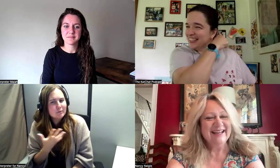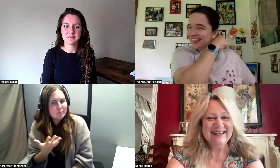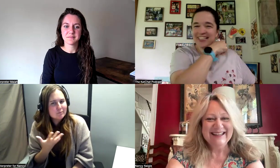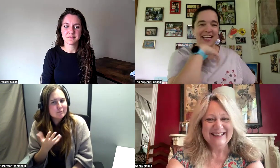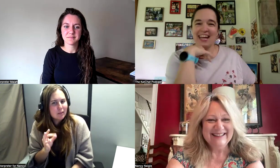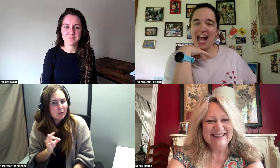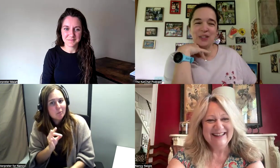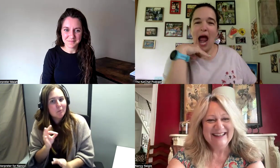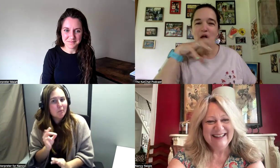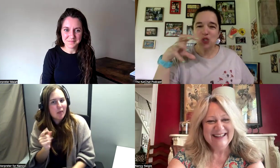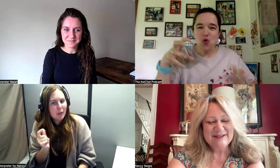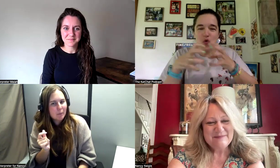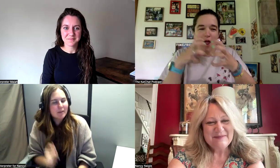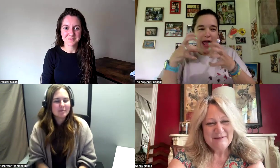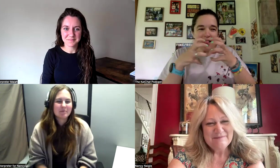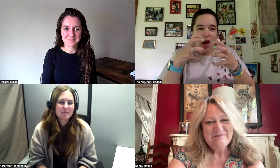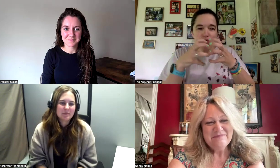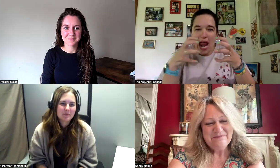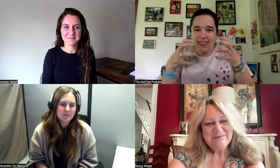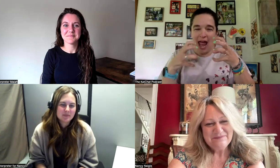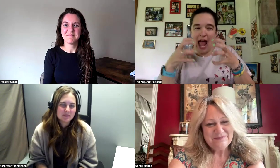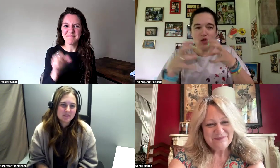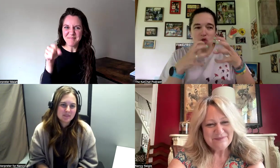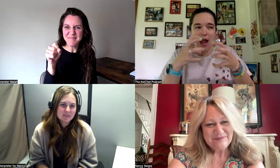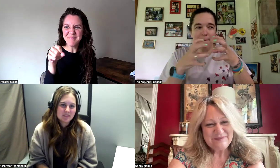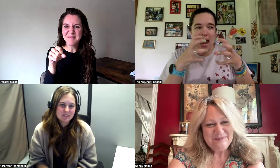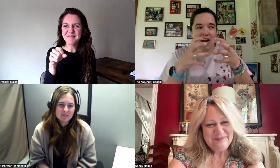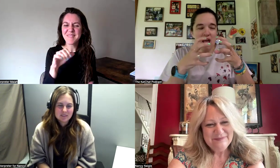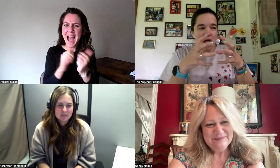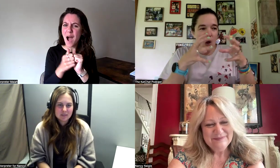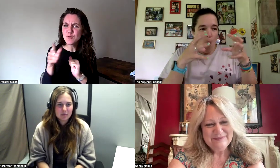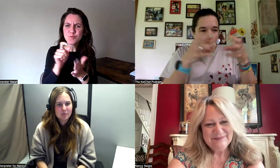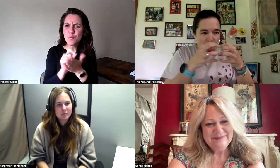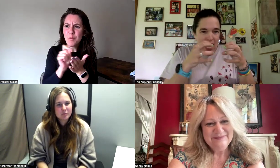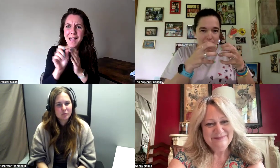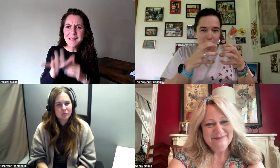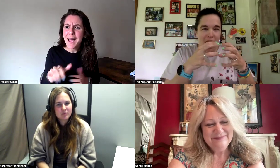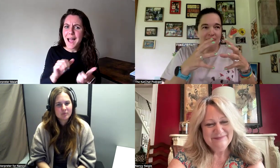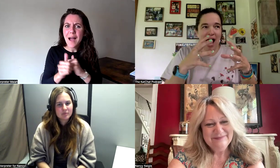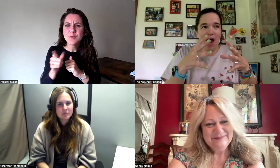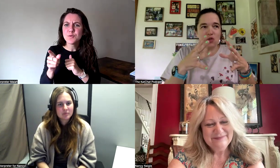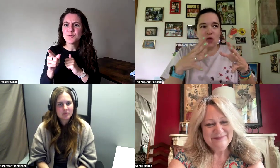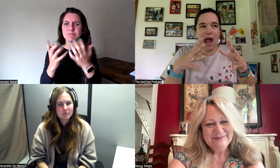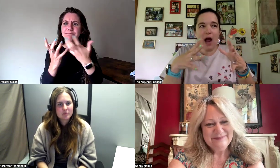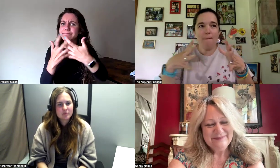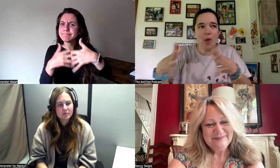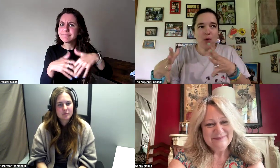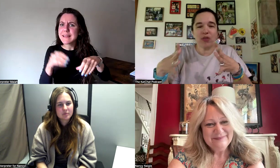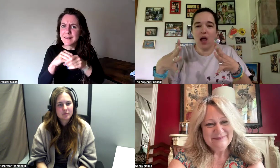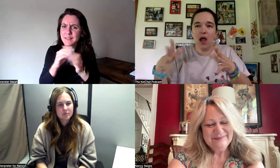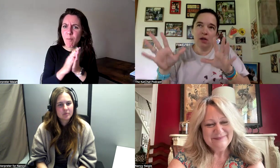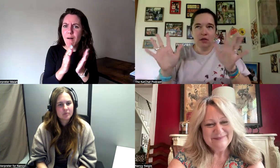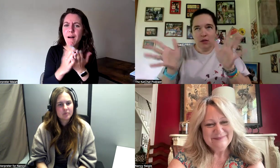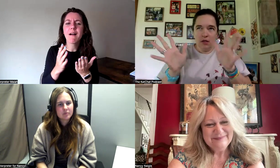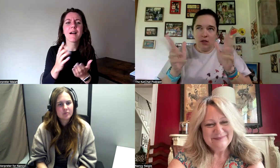there. Yeah, the how to like write that, how to like make it work in the book, and then how to like come up